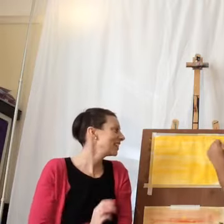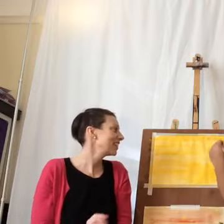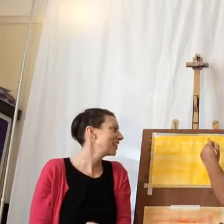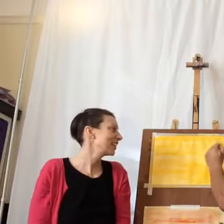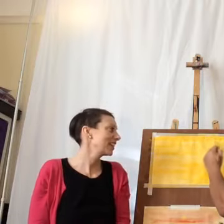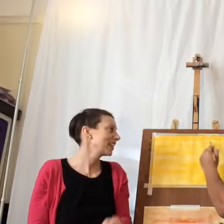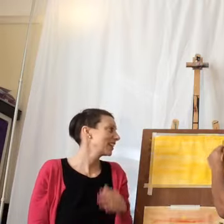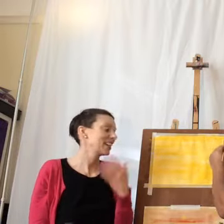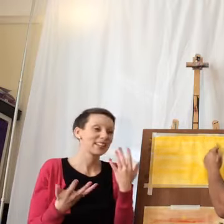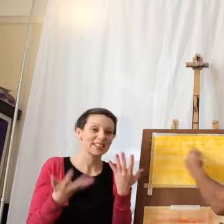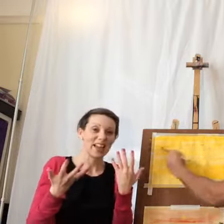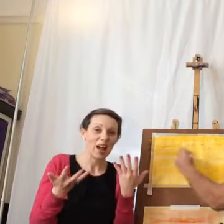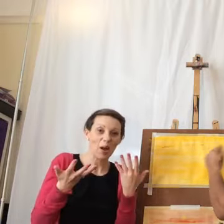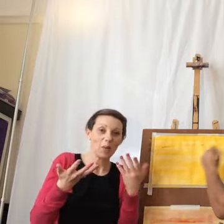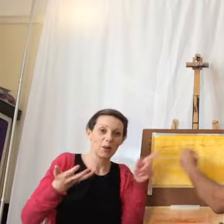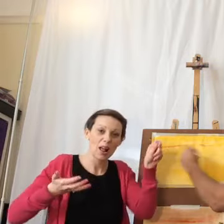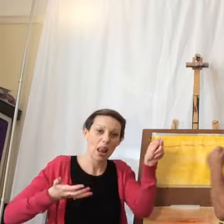And you can just,